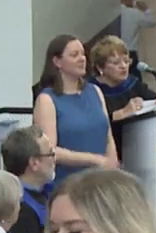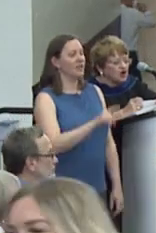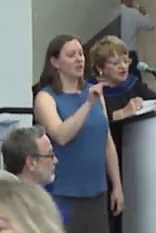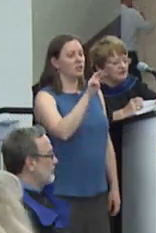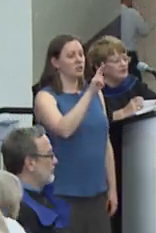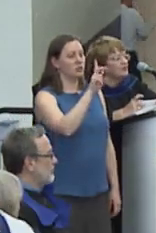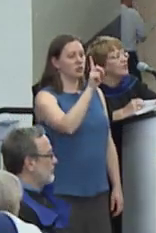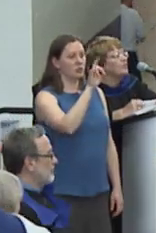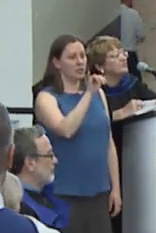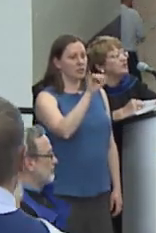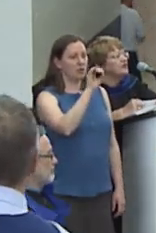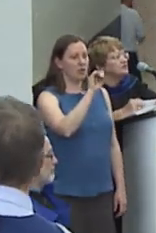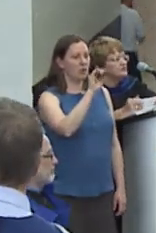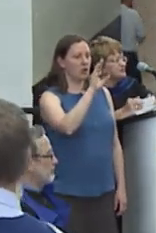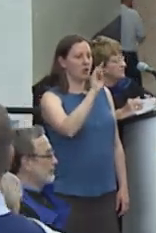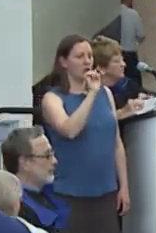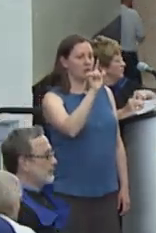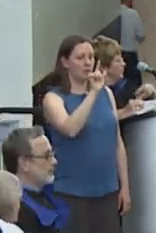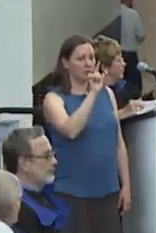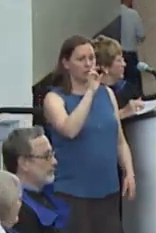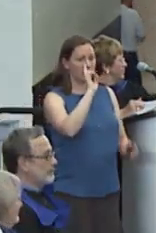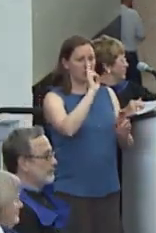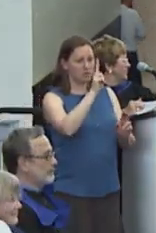Trudy O'Connell with honors.